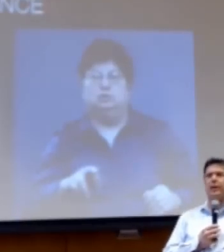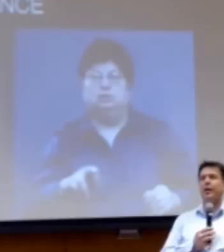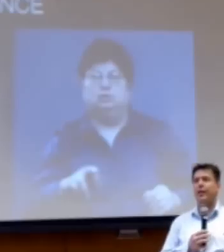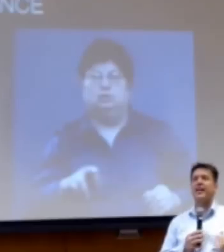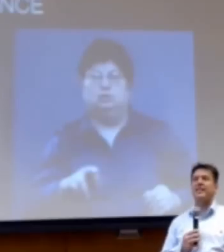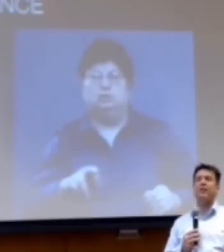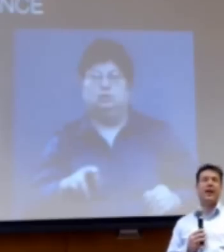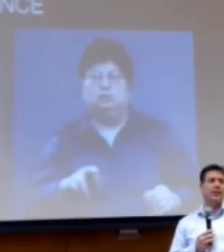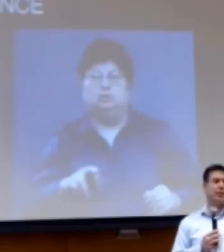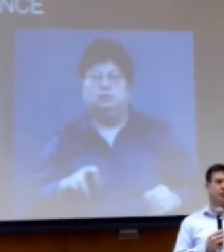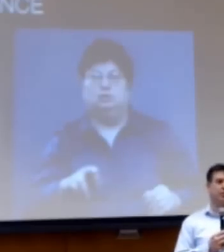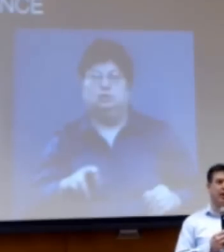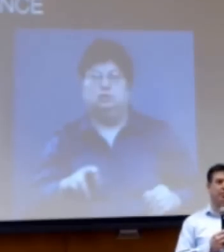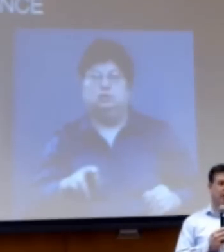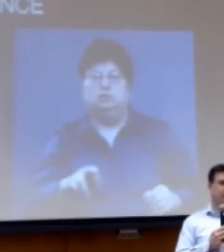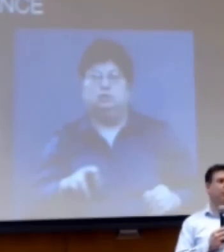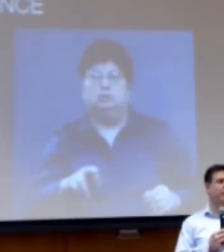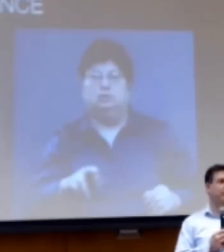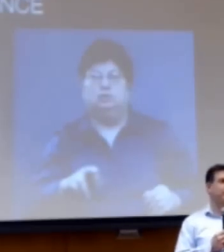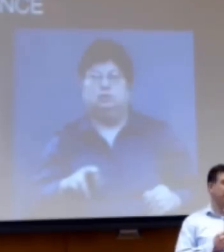Then that's how fast the language incorporates in your story.